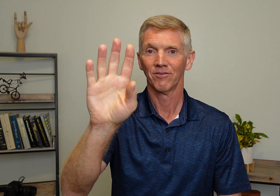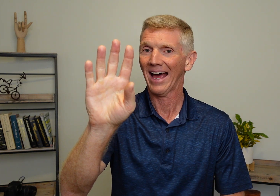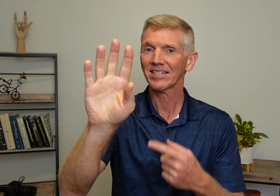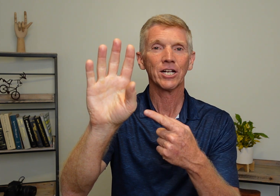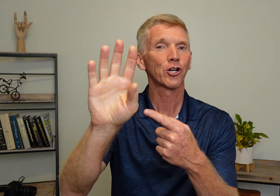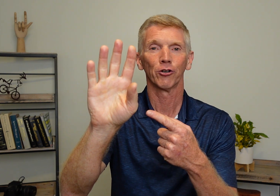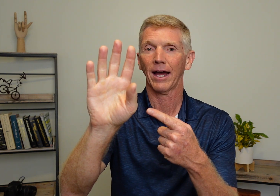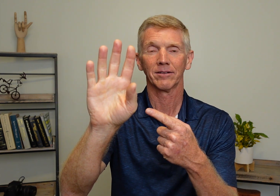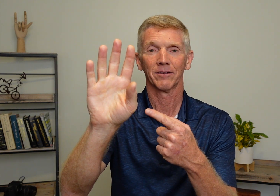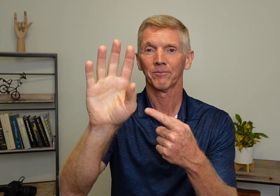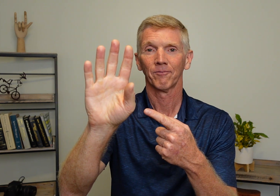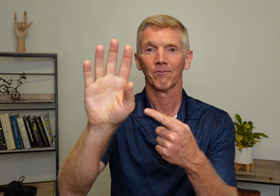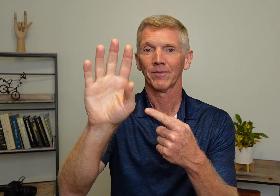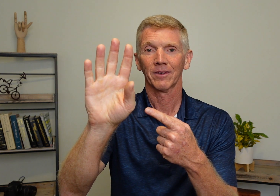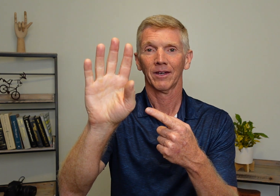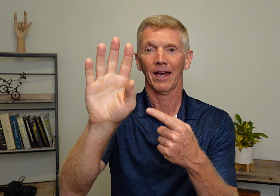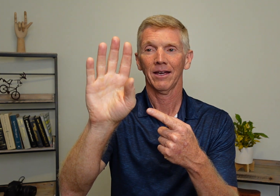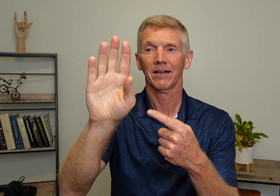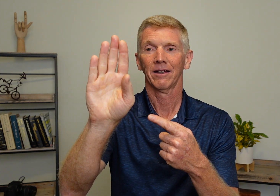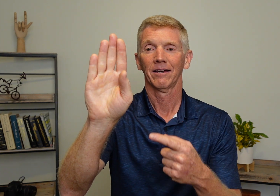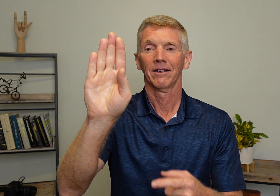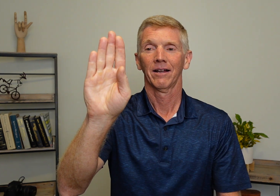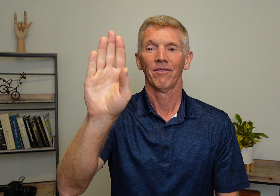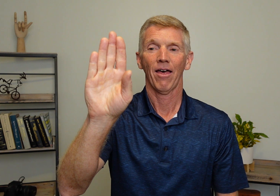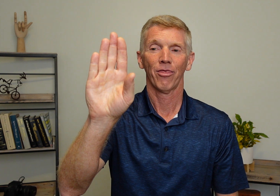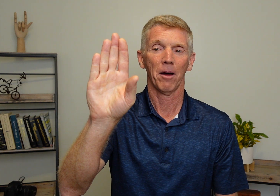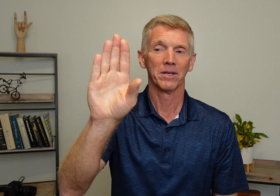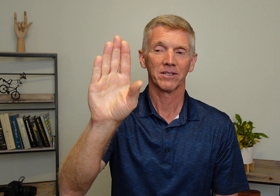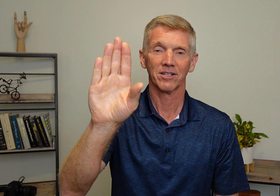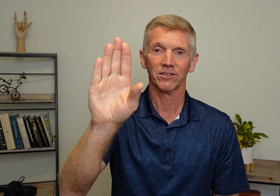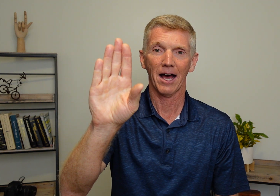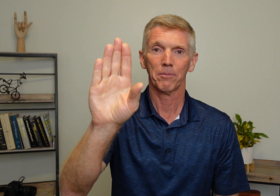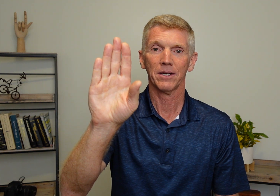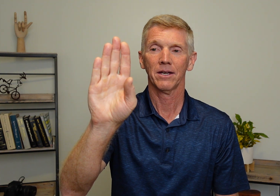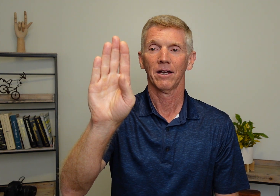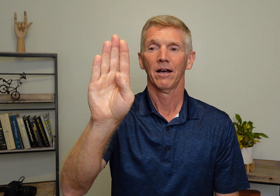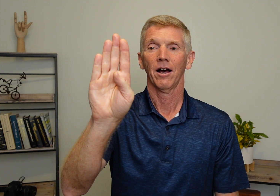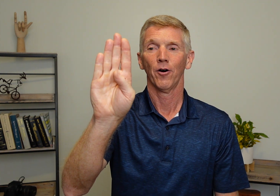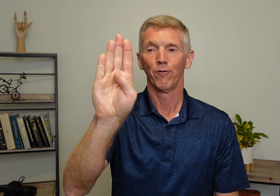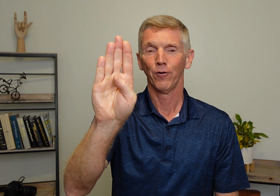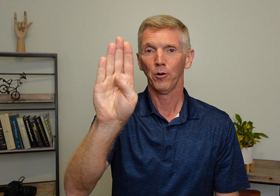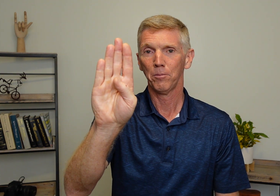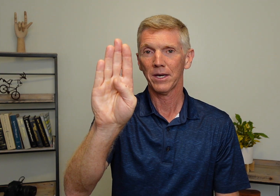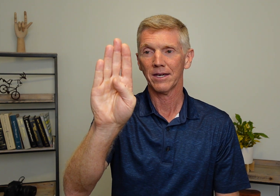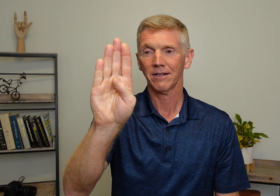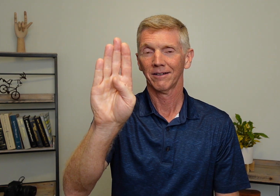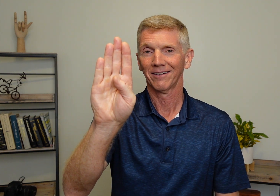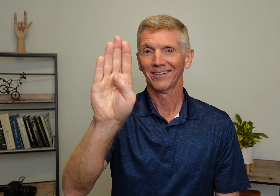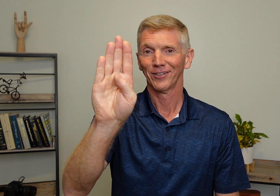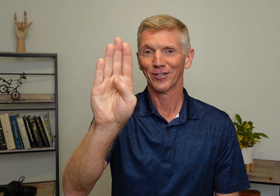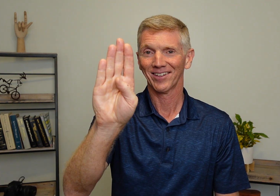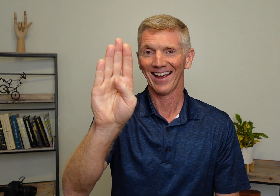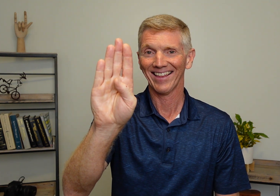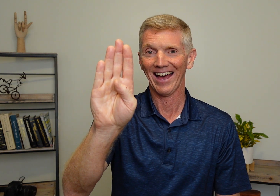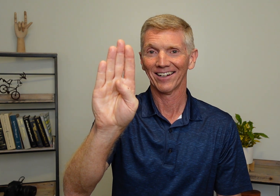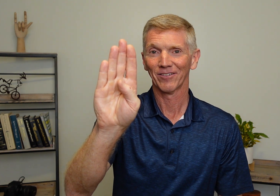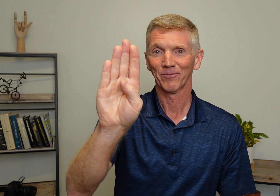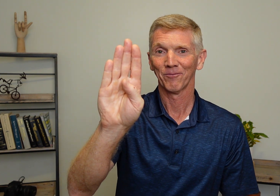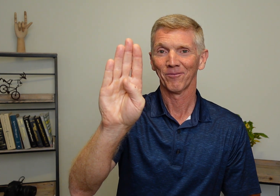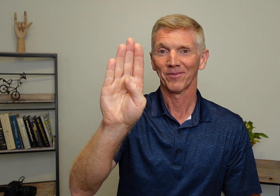That's incorrect. Okay, that thumb doesn't get sloppy. A full B looks like that.